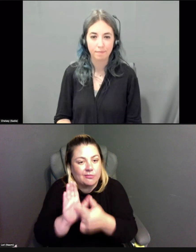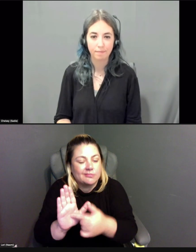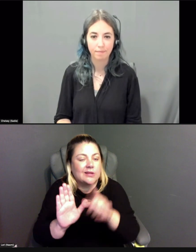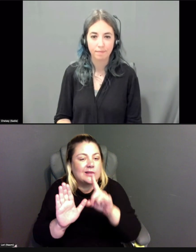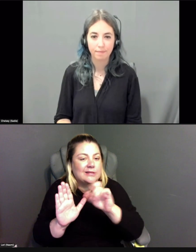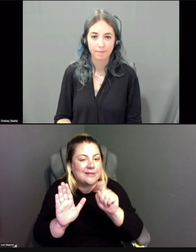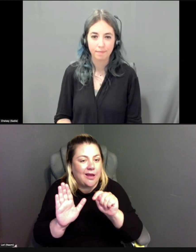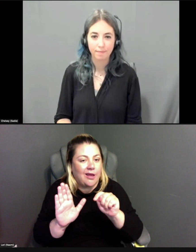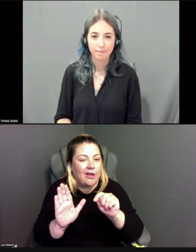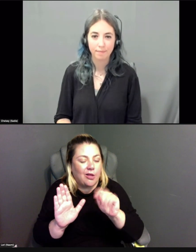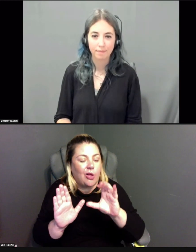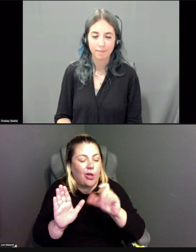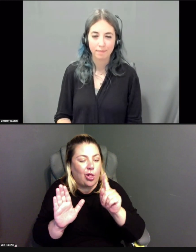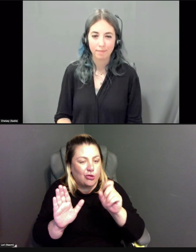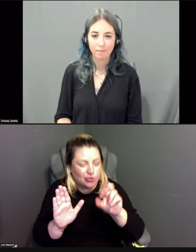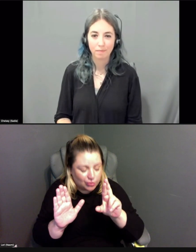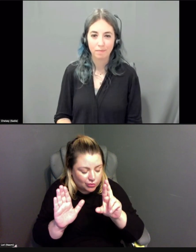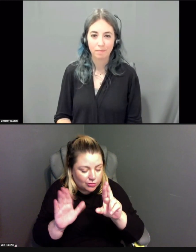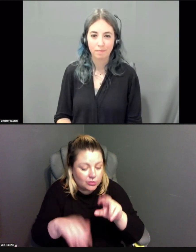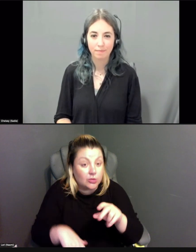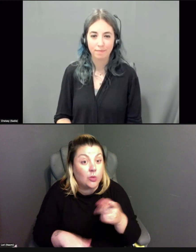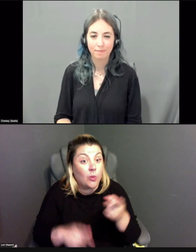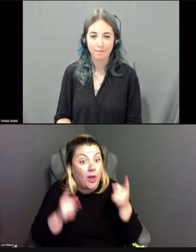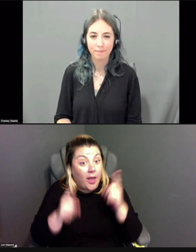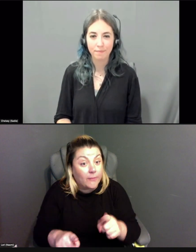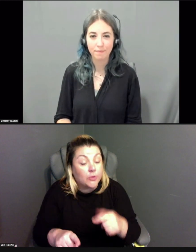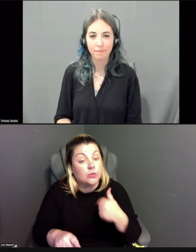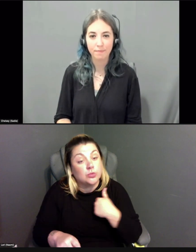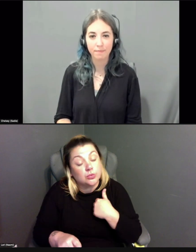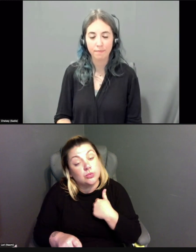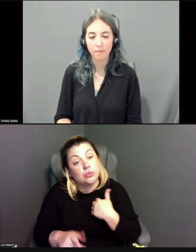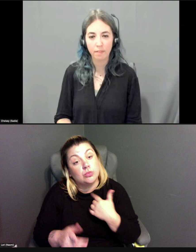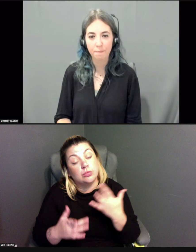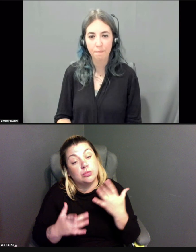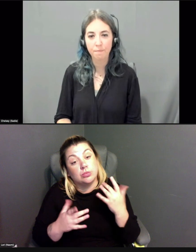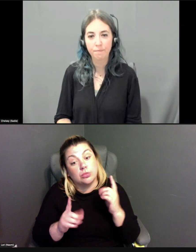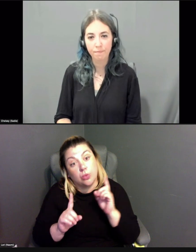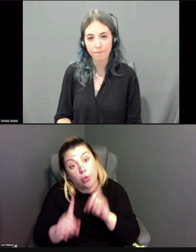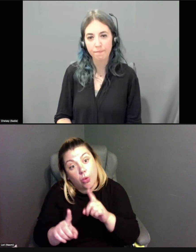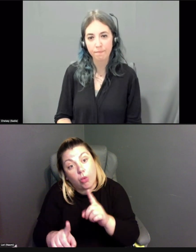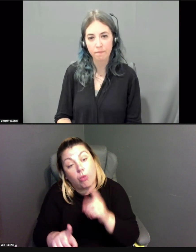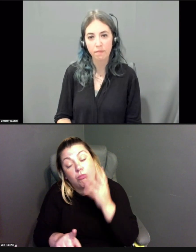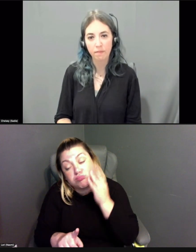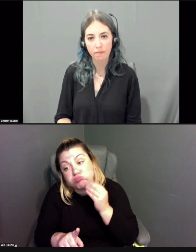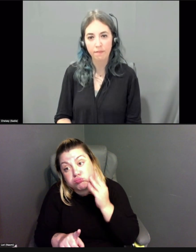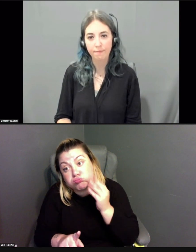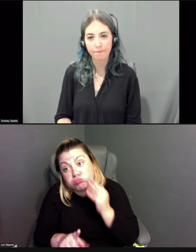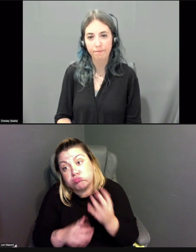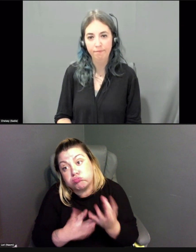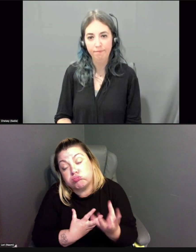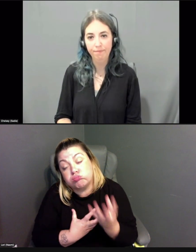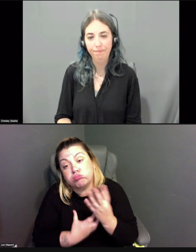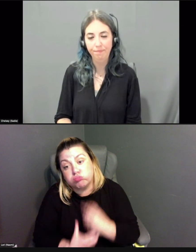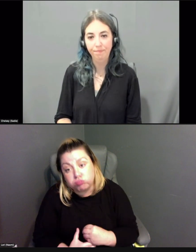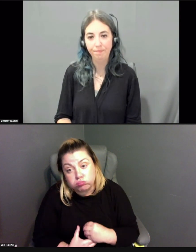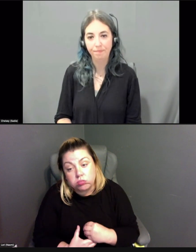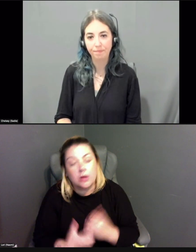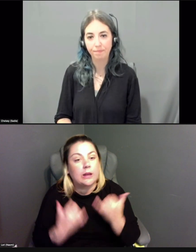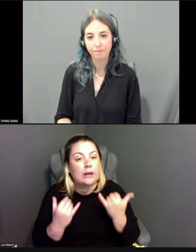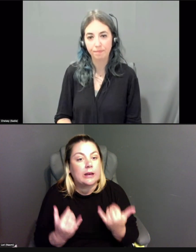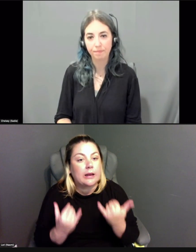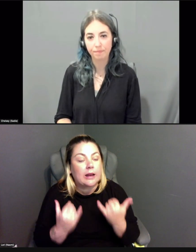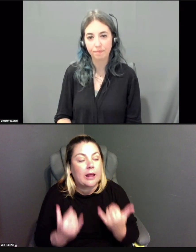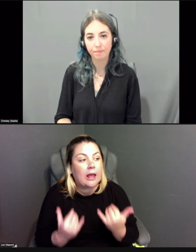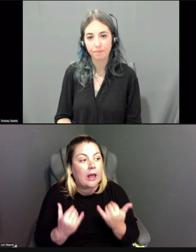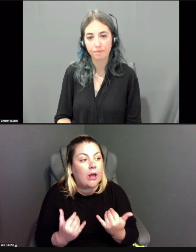is when that's the kind of community that you are used to being in because of diet culture, it actually impairs our ability to